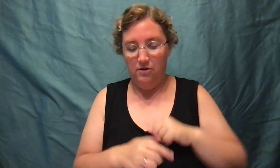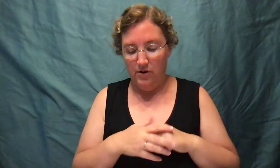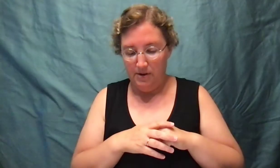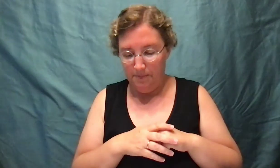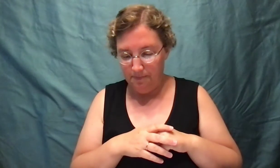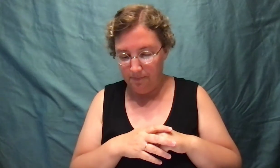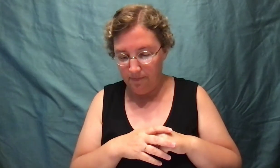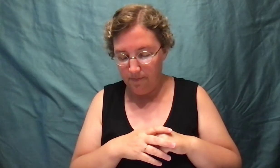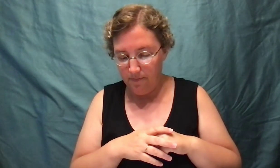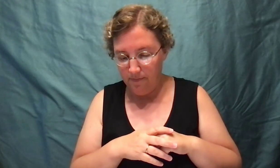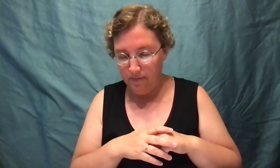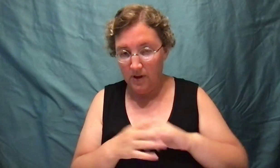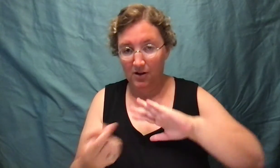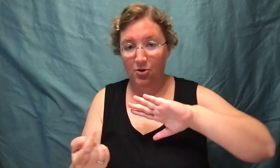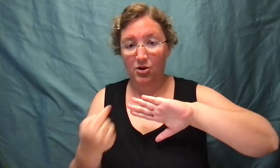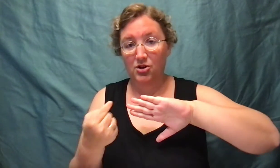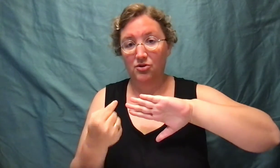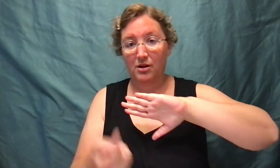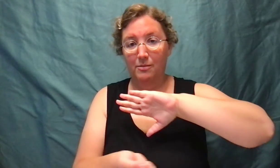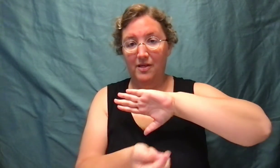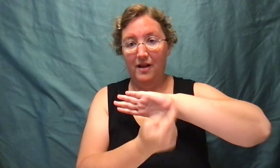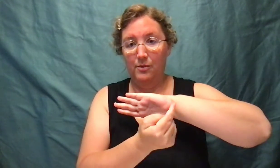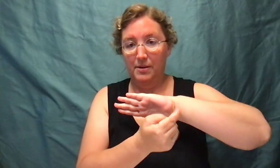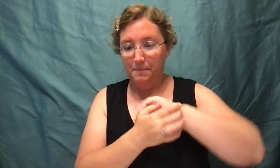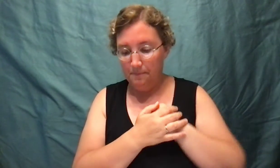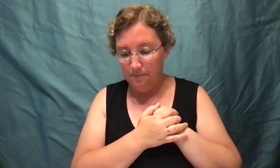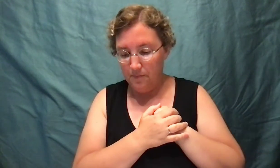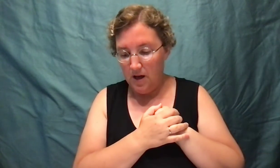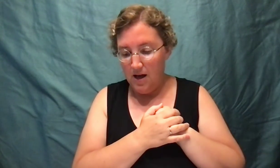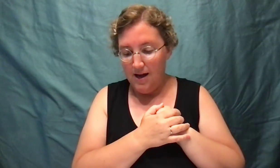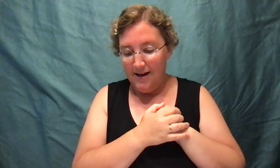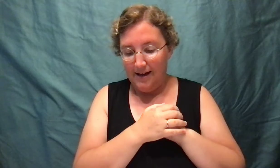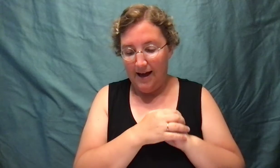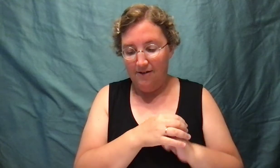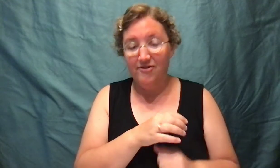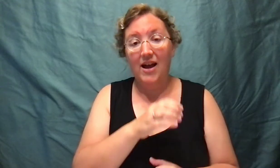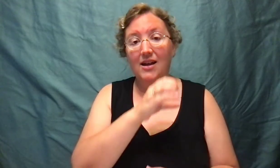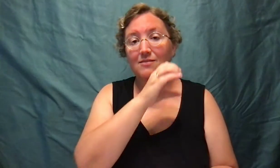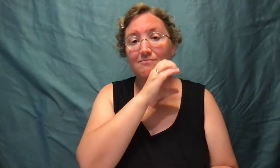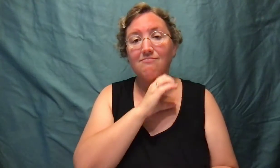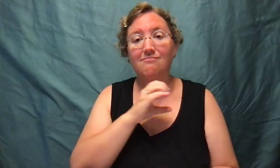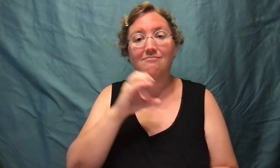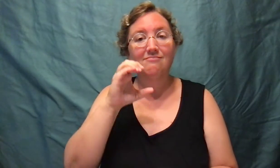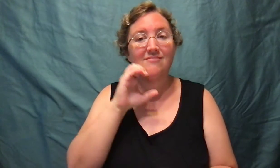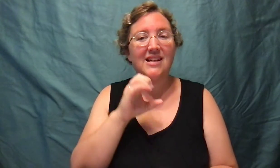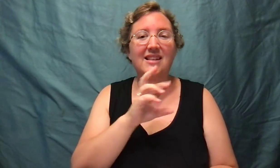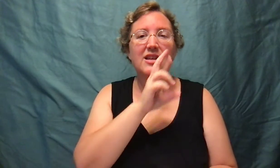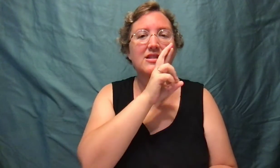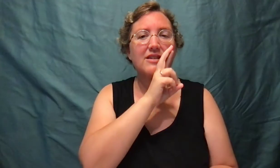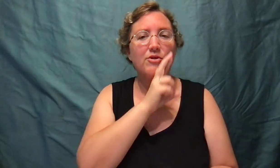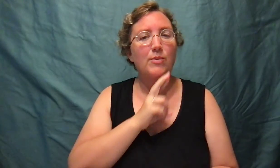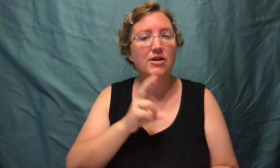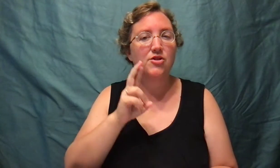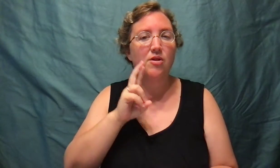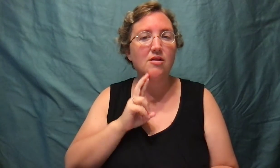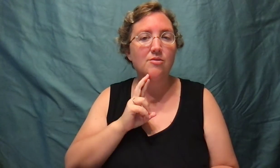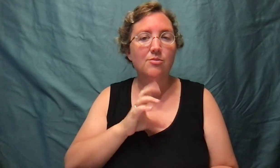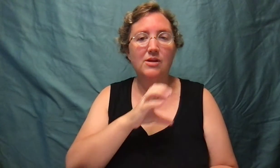here. Or you can do that way. Cafe, like the sign for restaurant with the